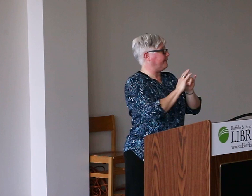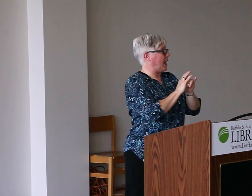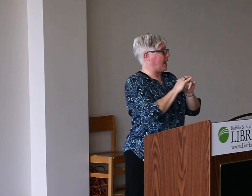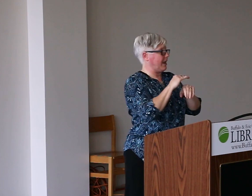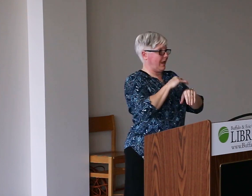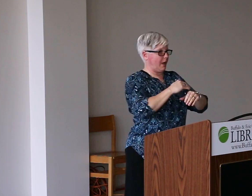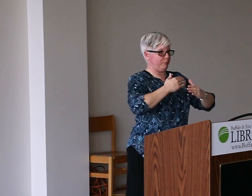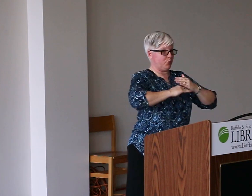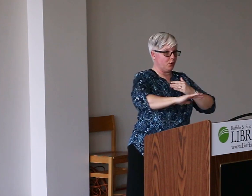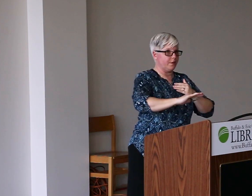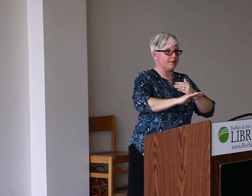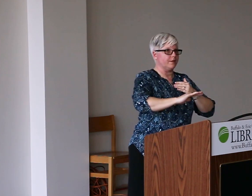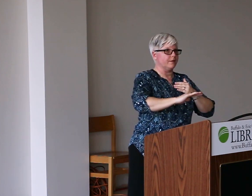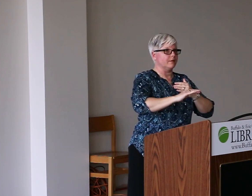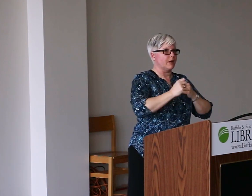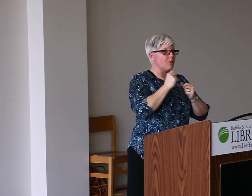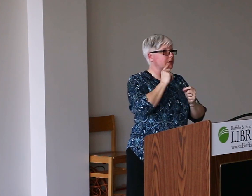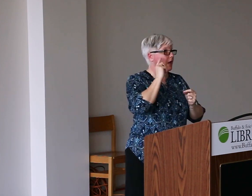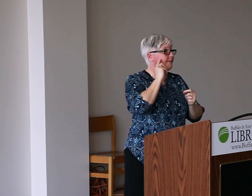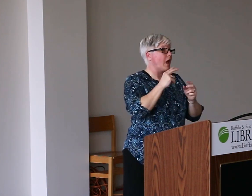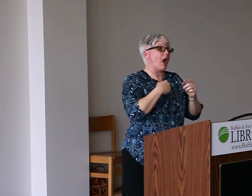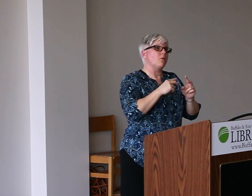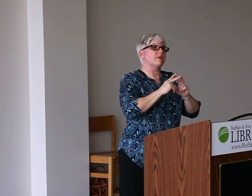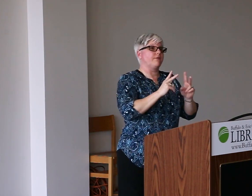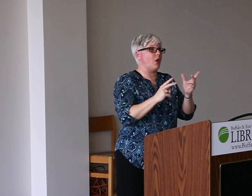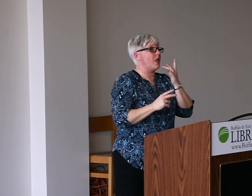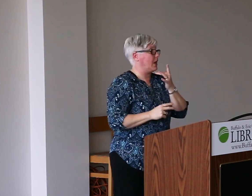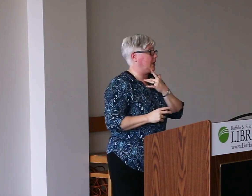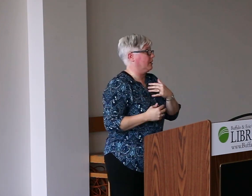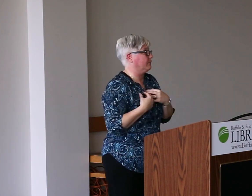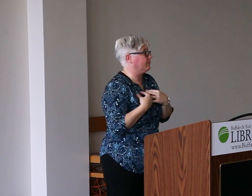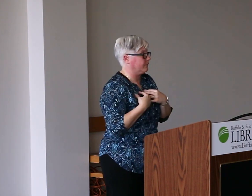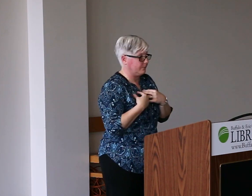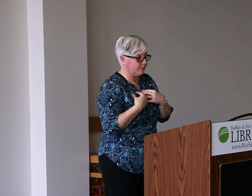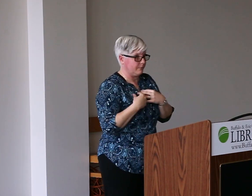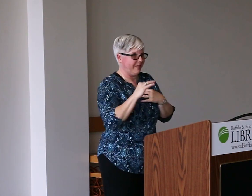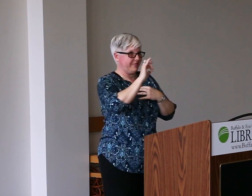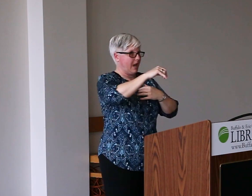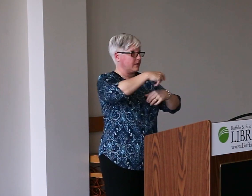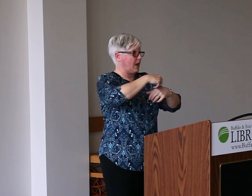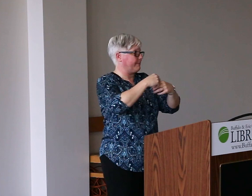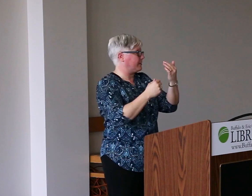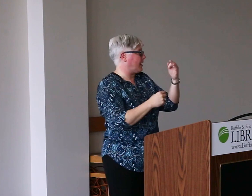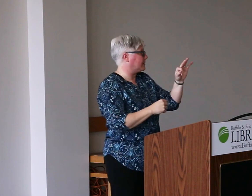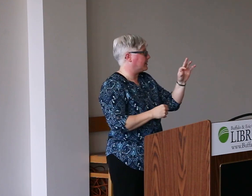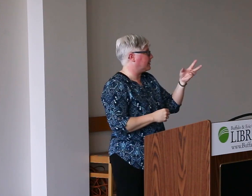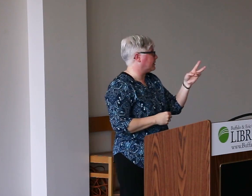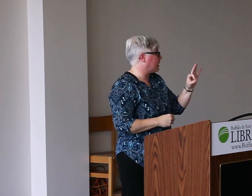That's how I was identified at birth. I was very lucky. At that